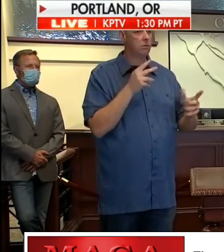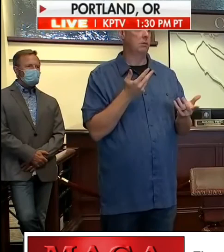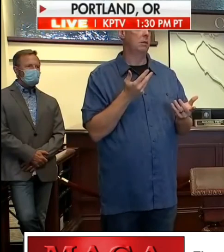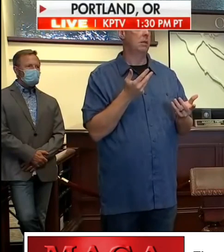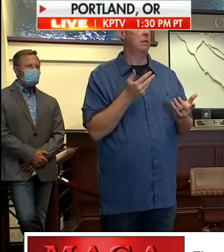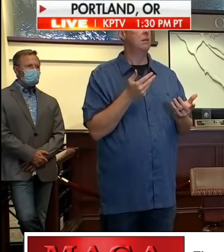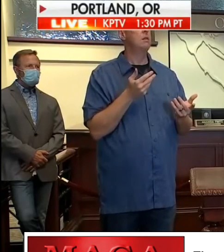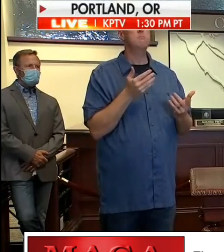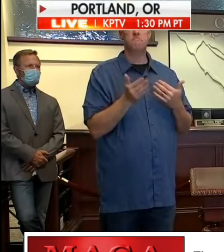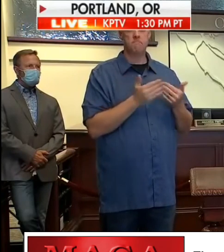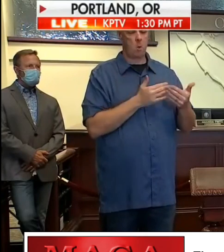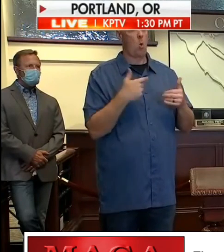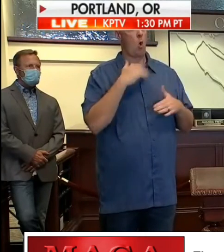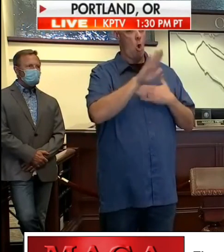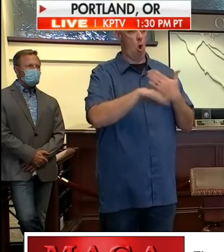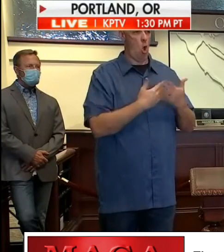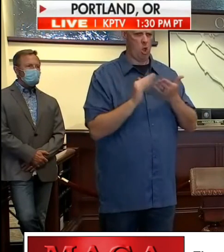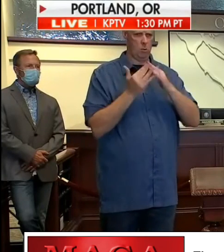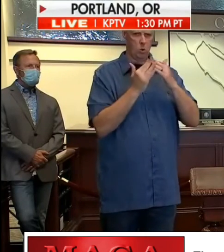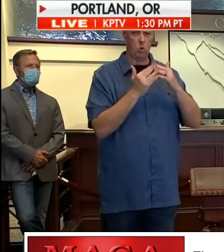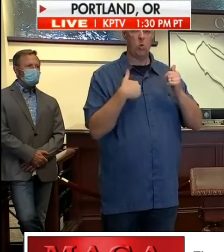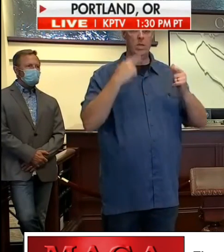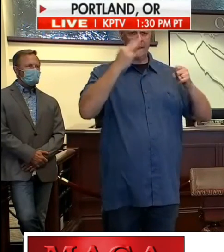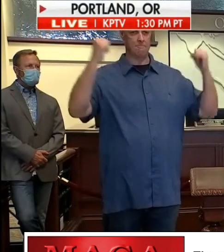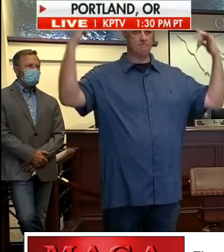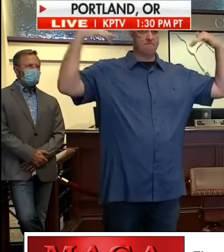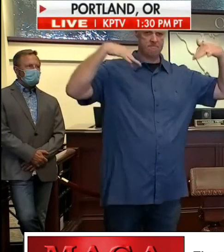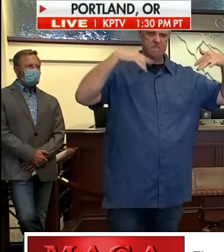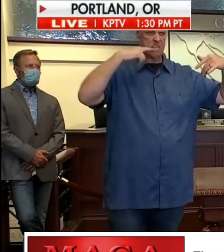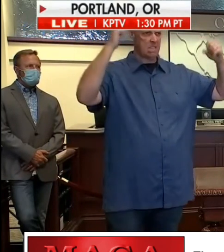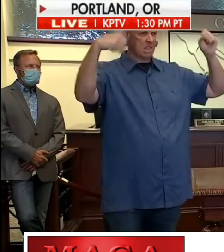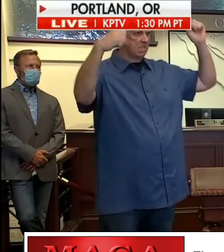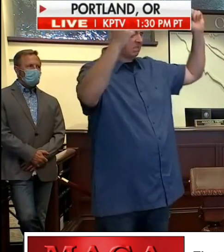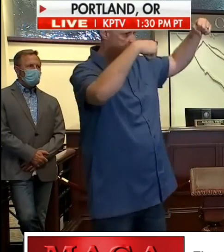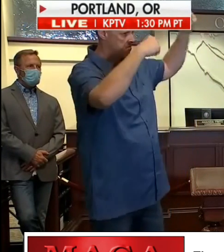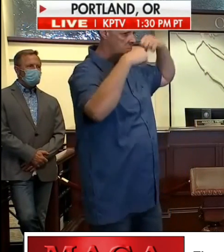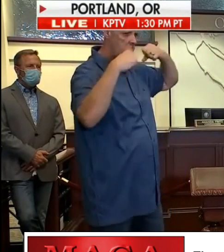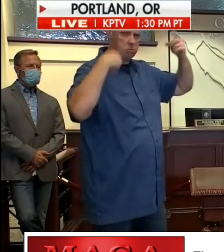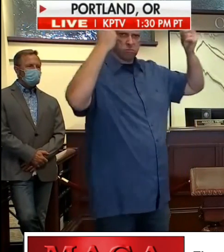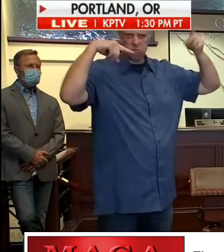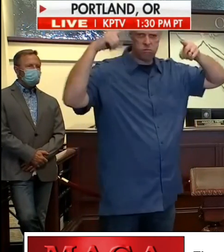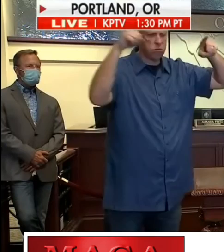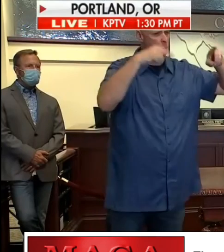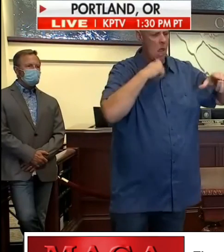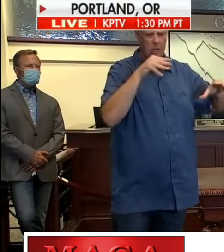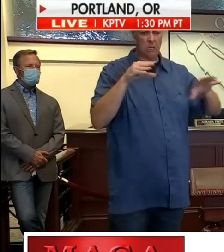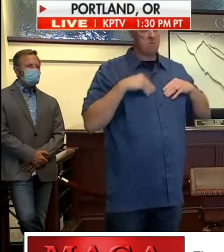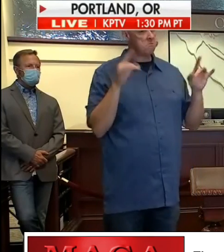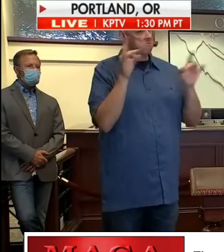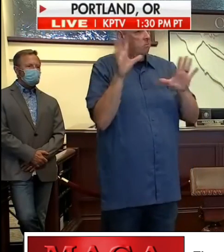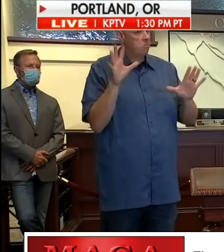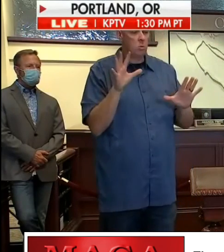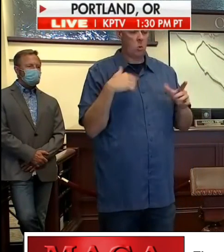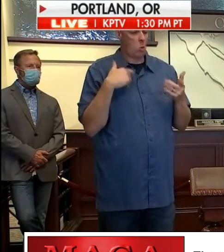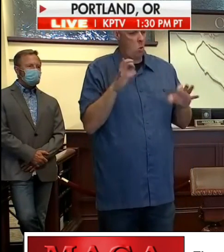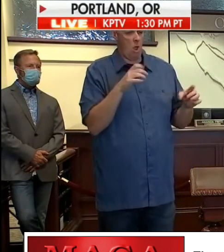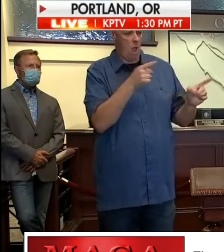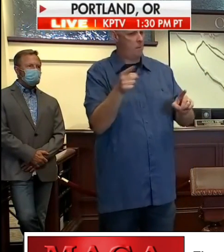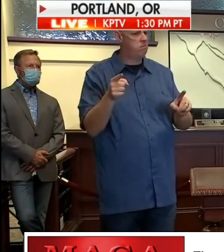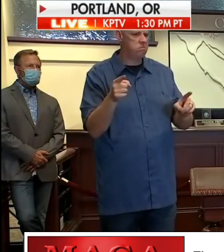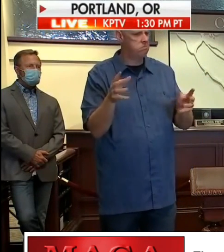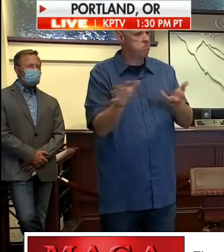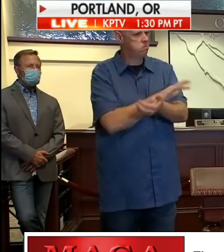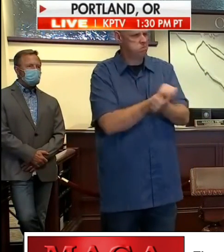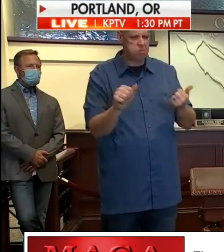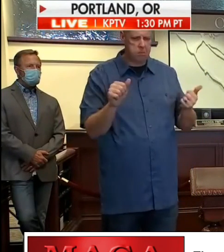representation, but we came together on that day and we said, we as a city do not stand for violence. We do not tolerate violence.